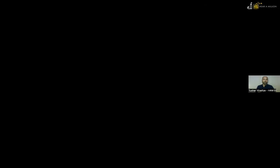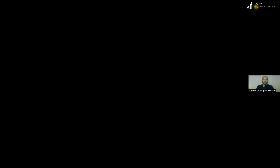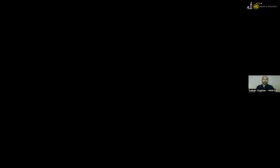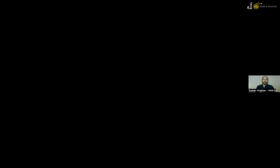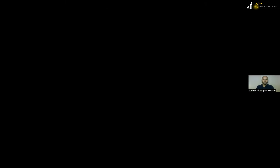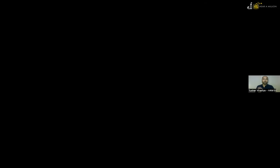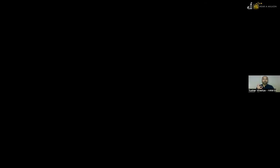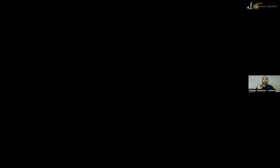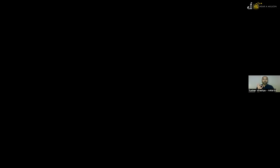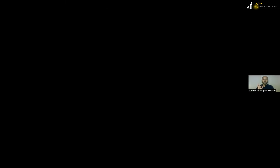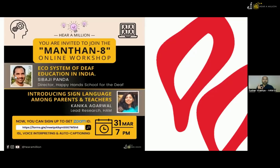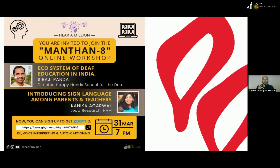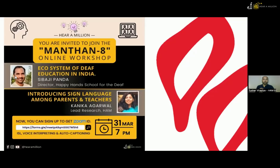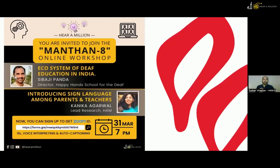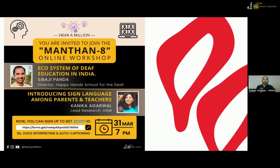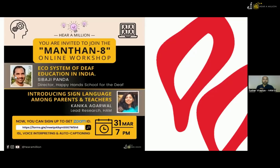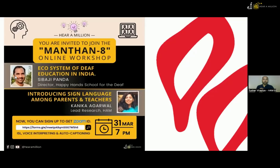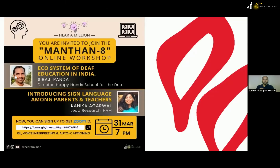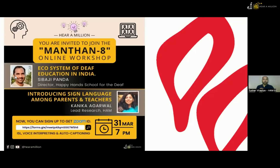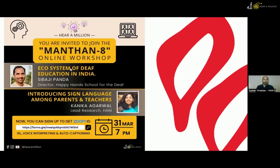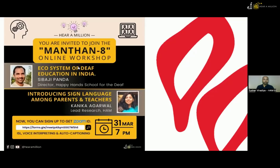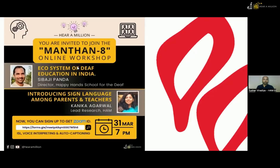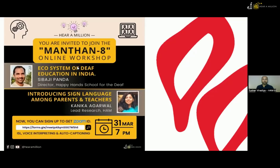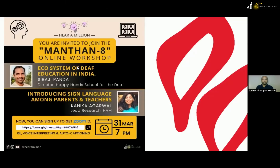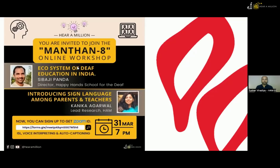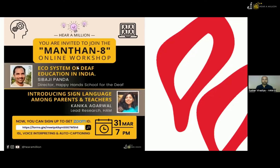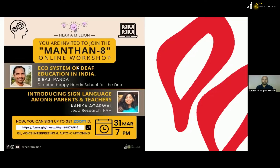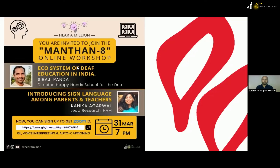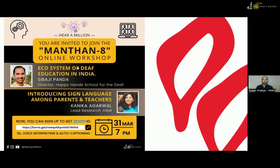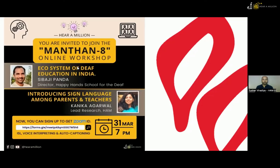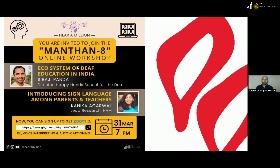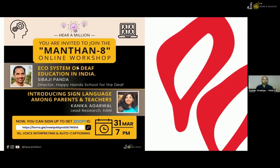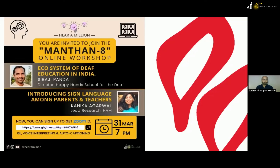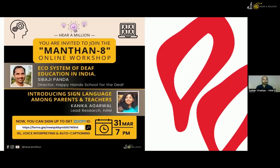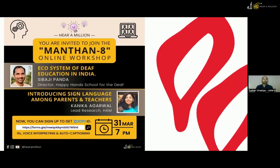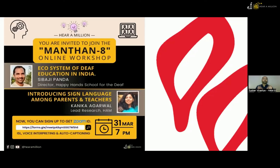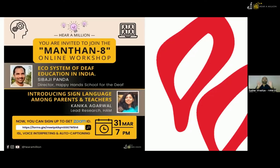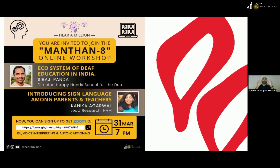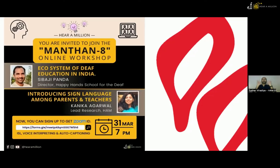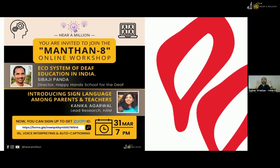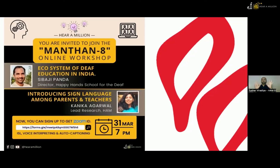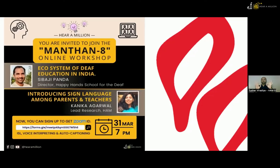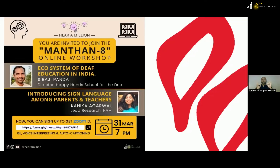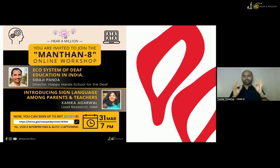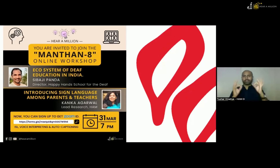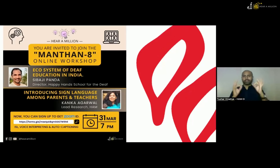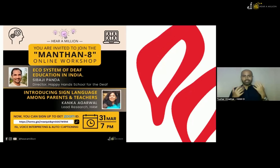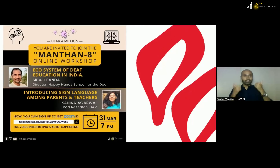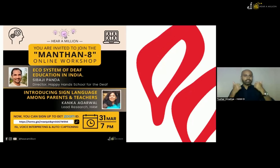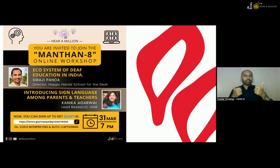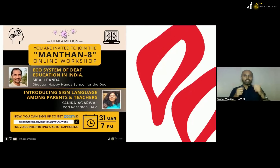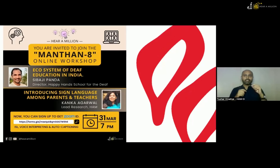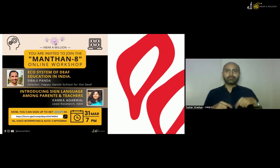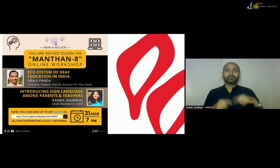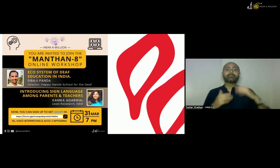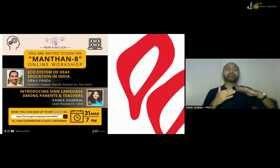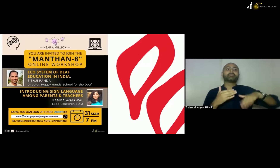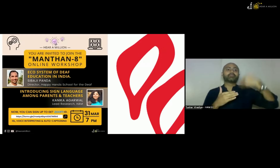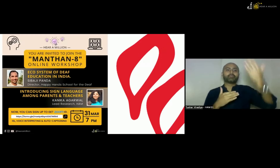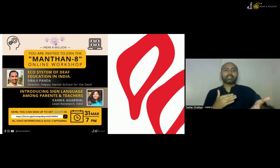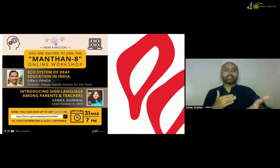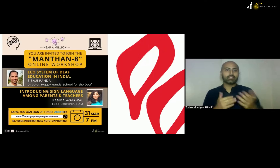Just wait for a while. Okay, so here we have the PPT. Great.